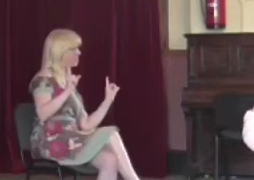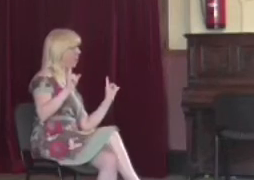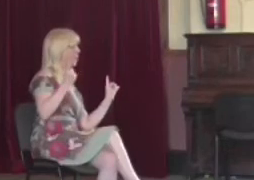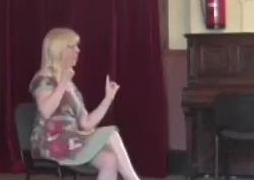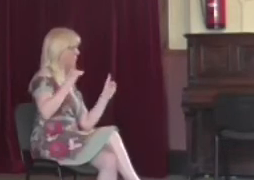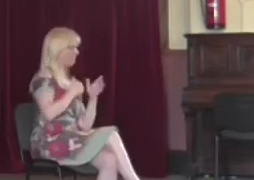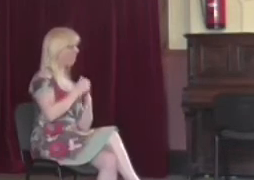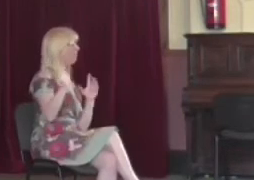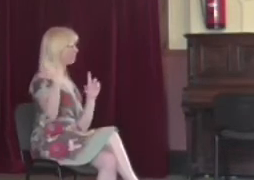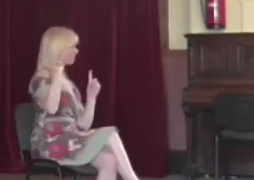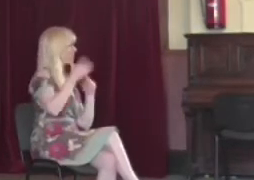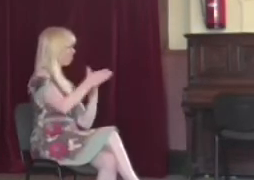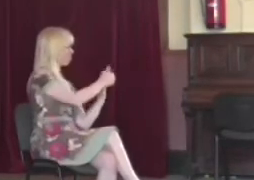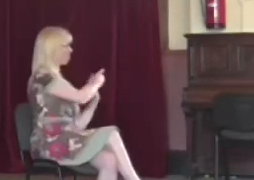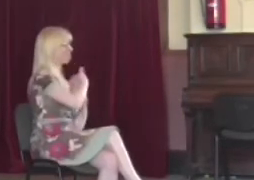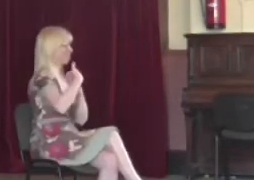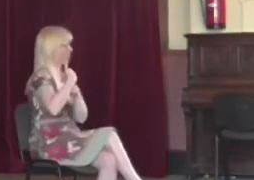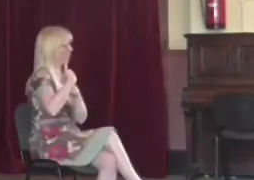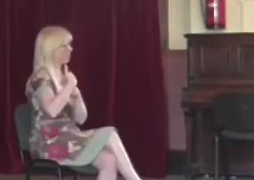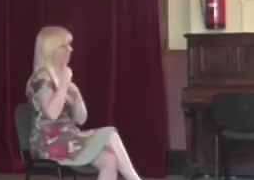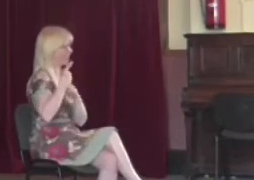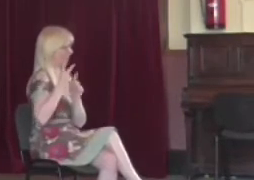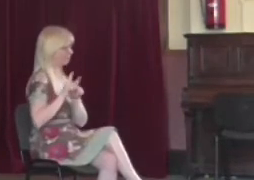Right, but what does that entail?